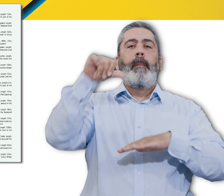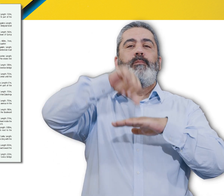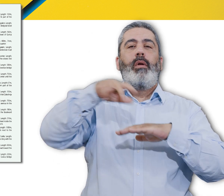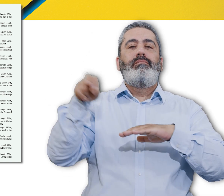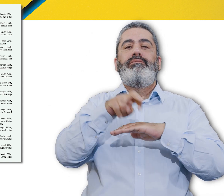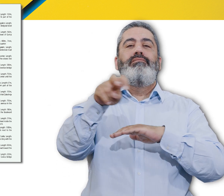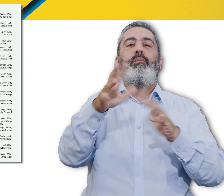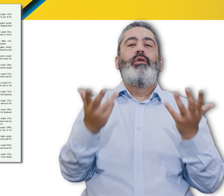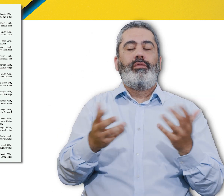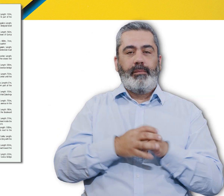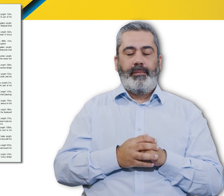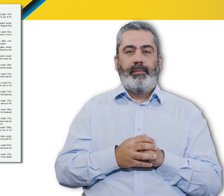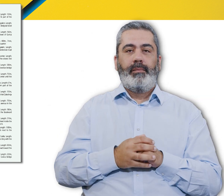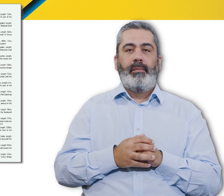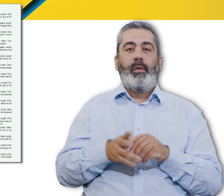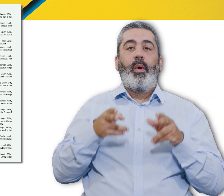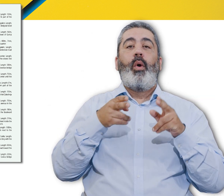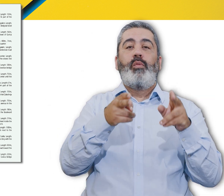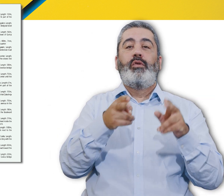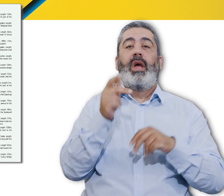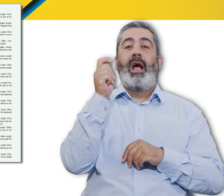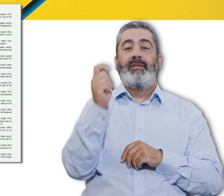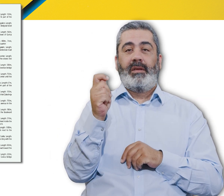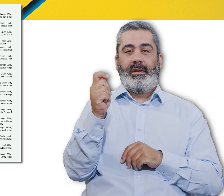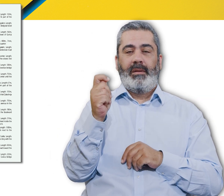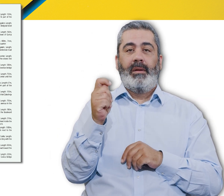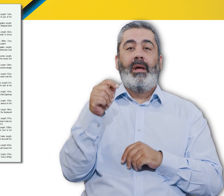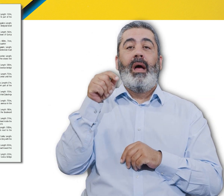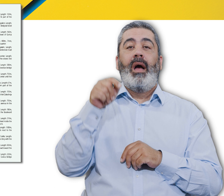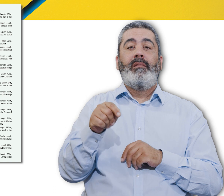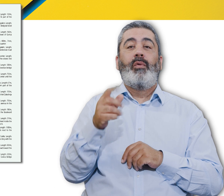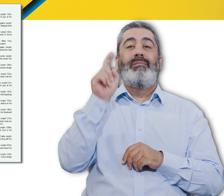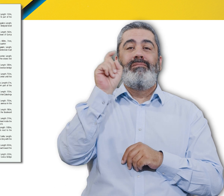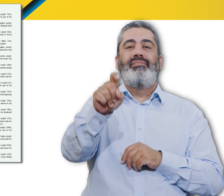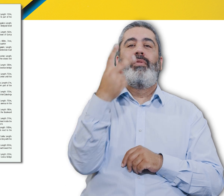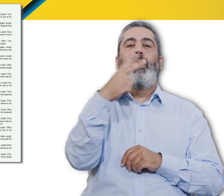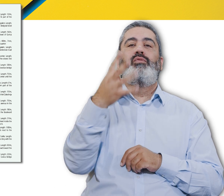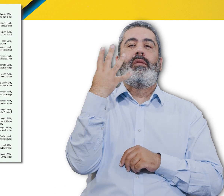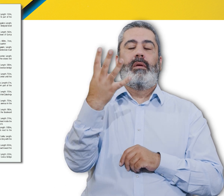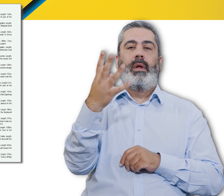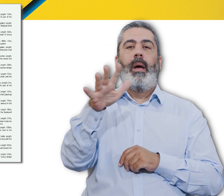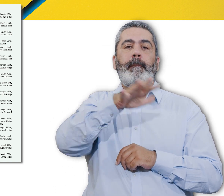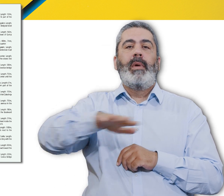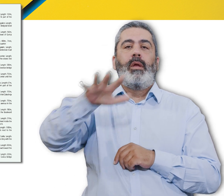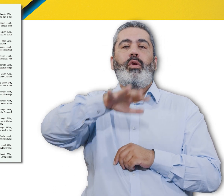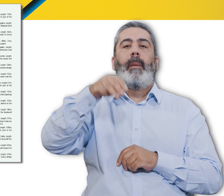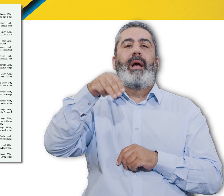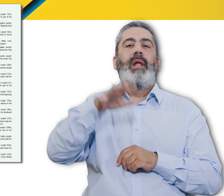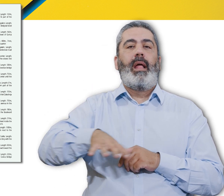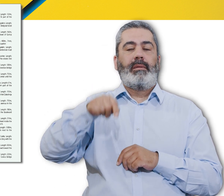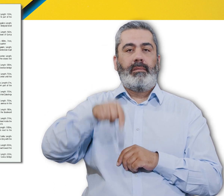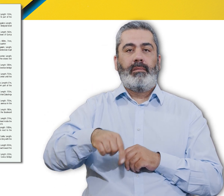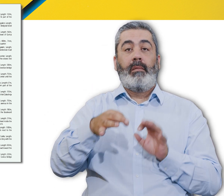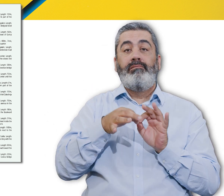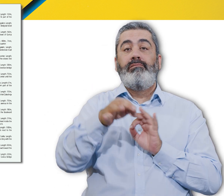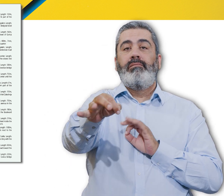Section: Moving around the city. Streets, in alphabetic order. Andhra Batavangsia Street number